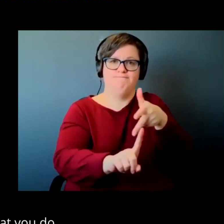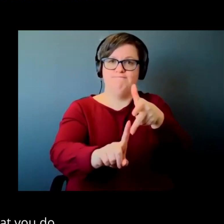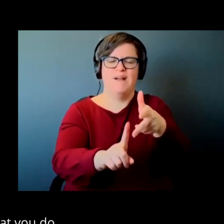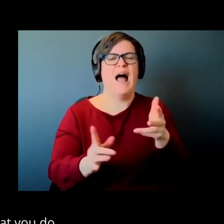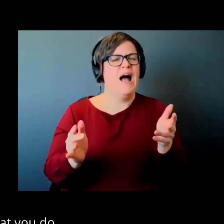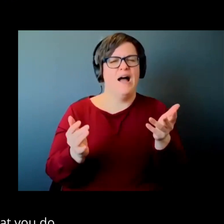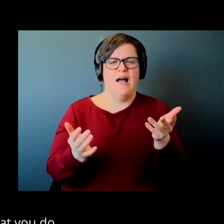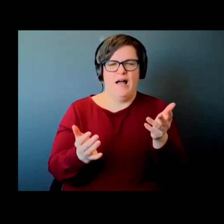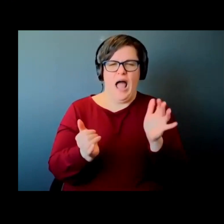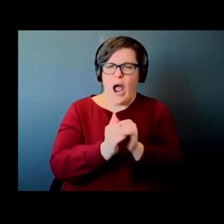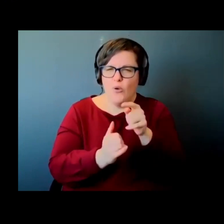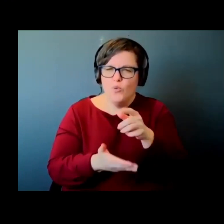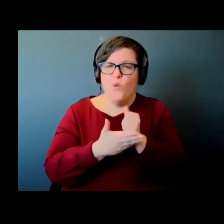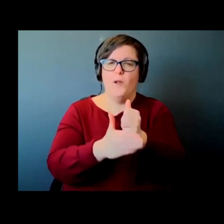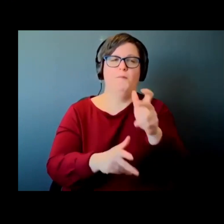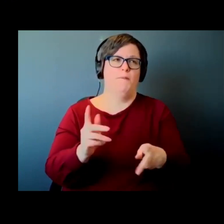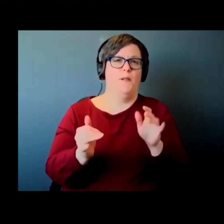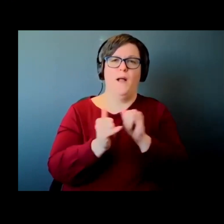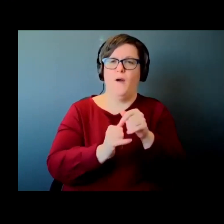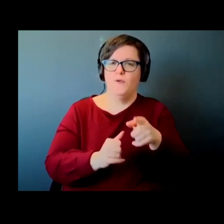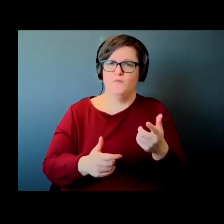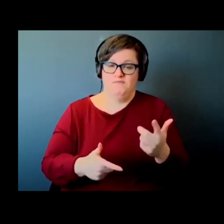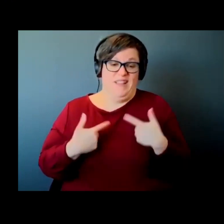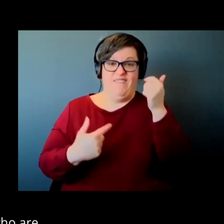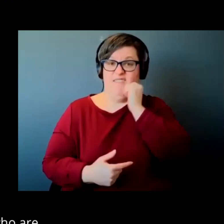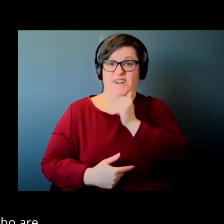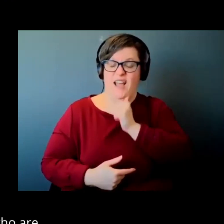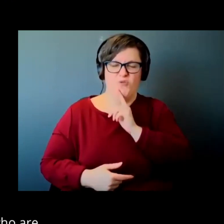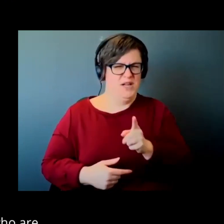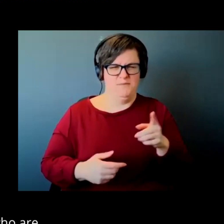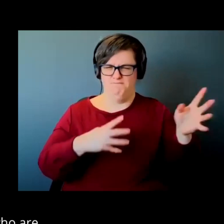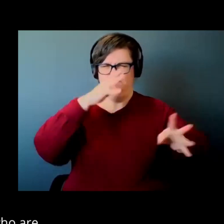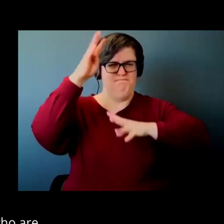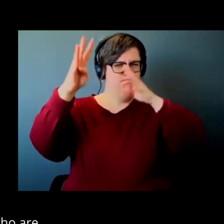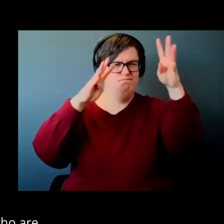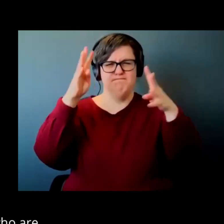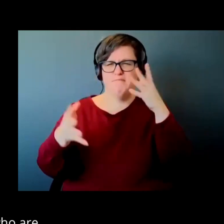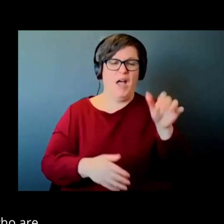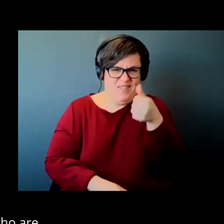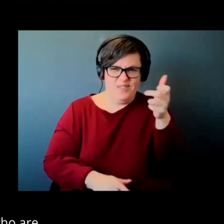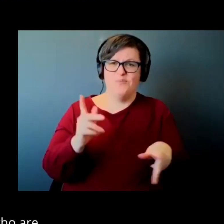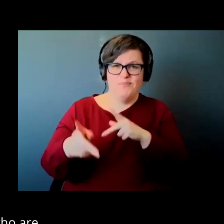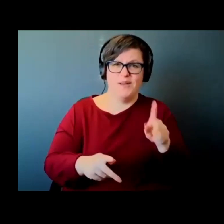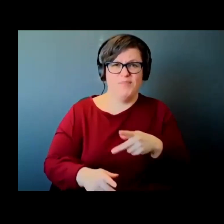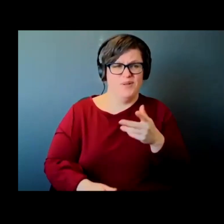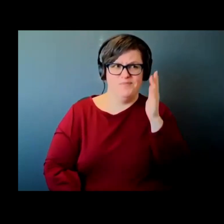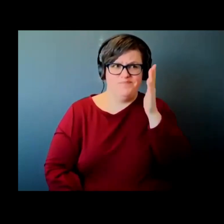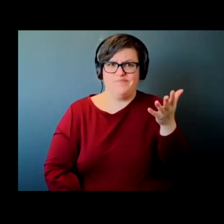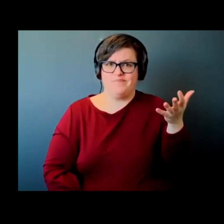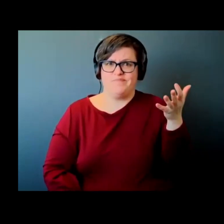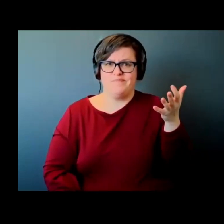just so innovative, and could be useful for others who are trying to find their way.